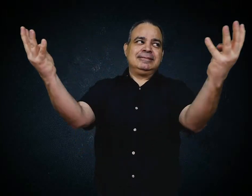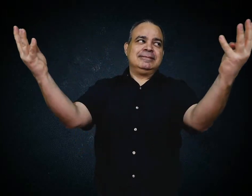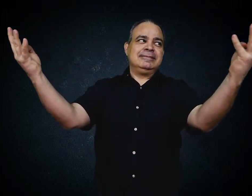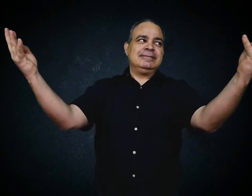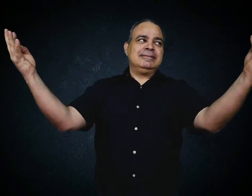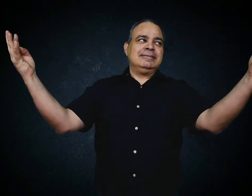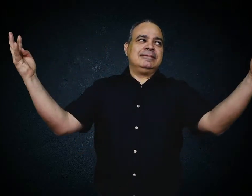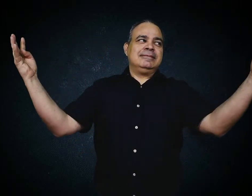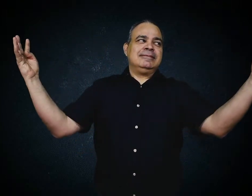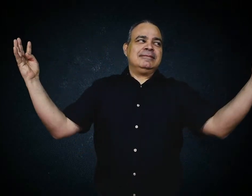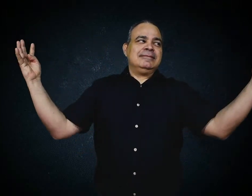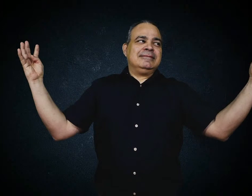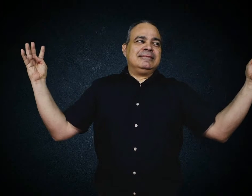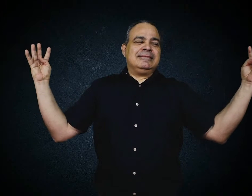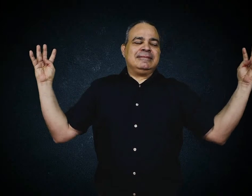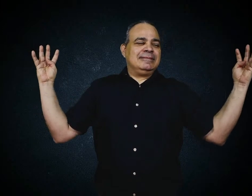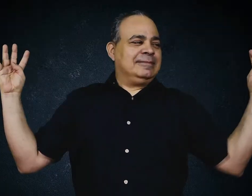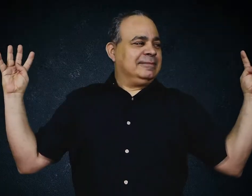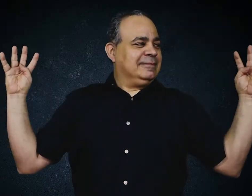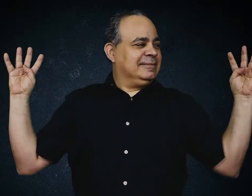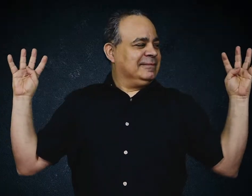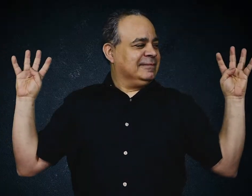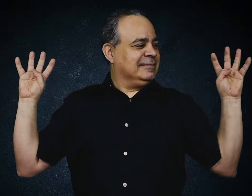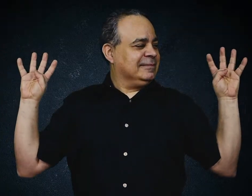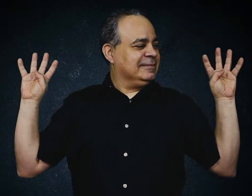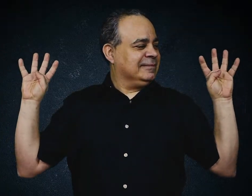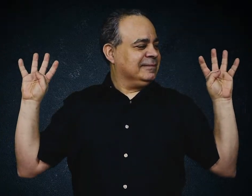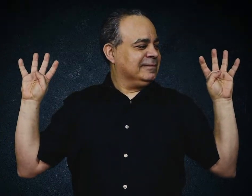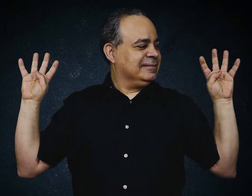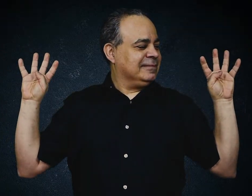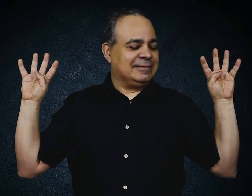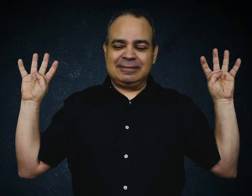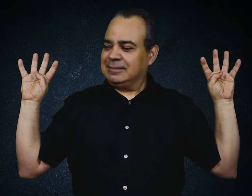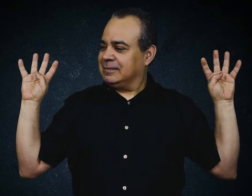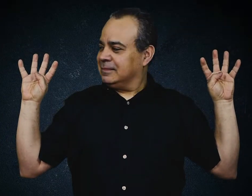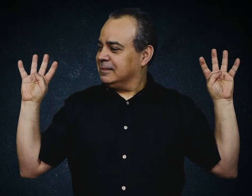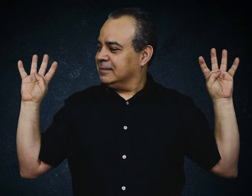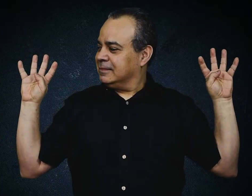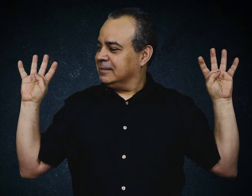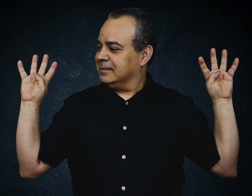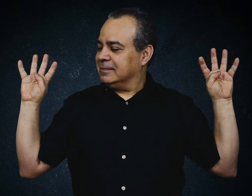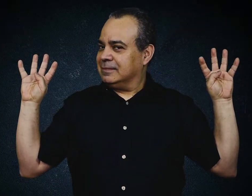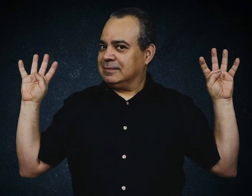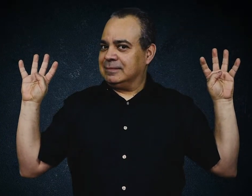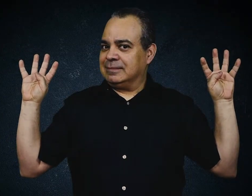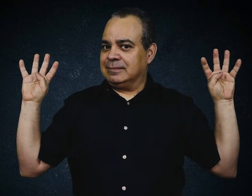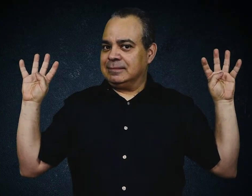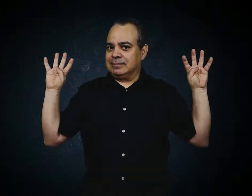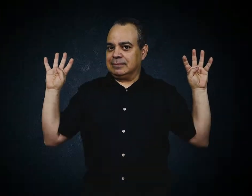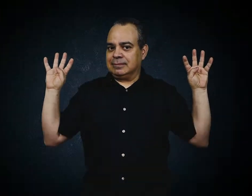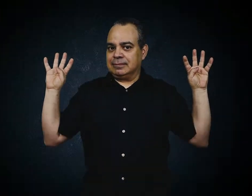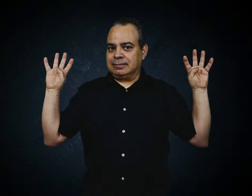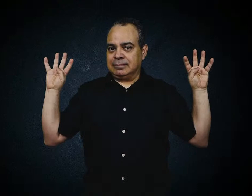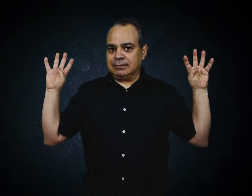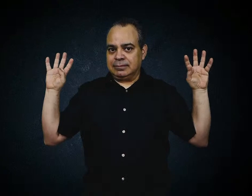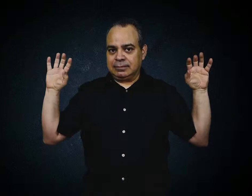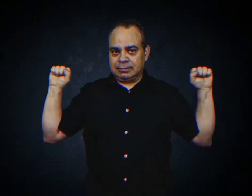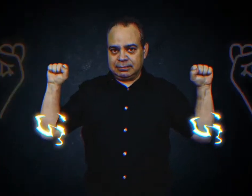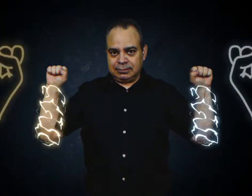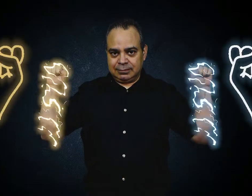wonder when. We know that united we stand. Doubt not, united we can.